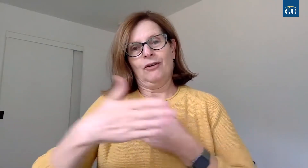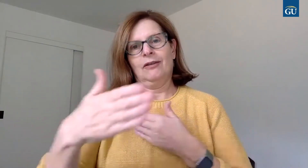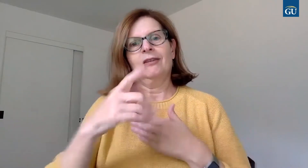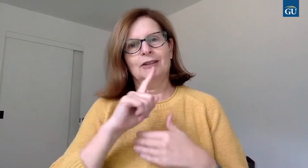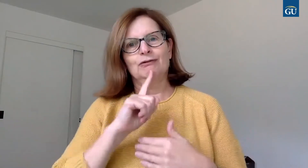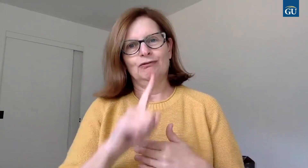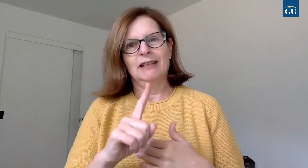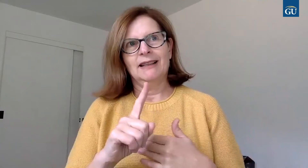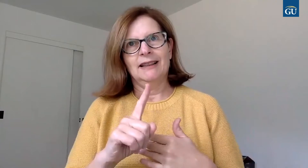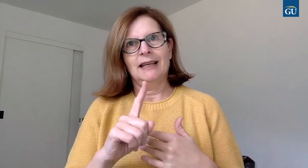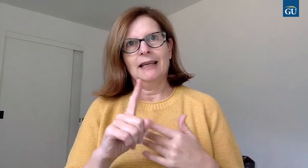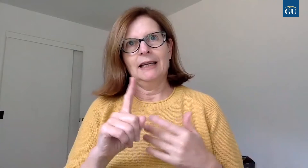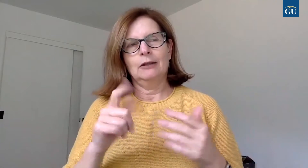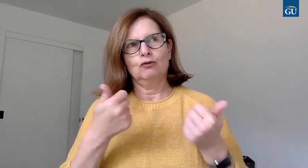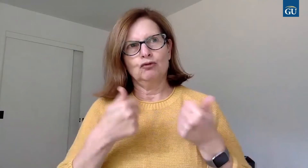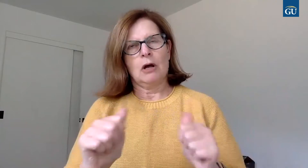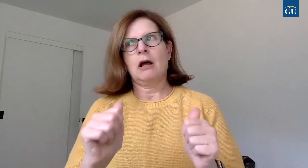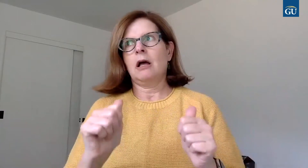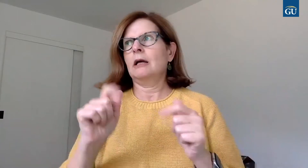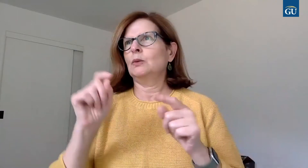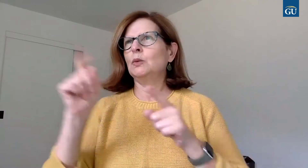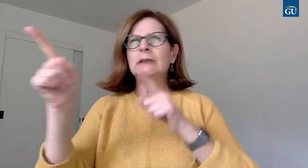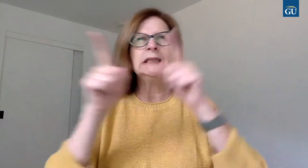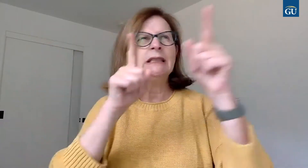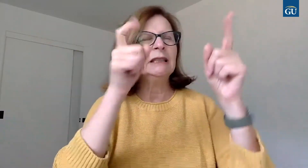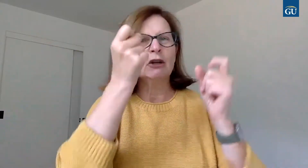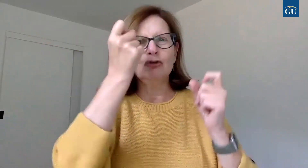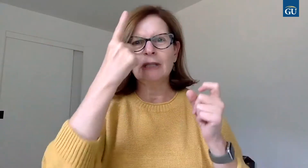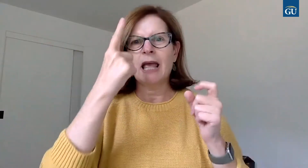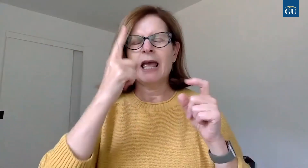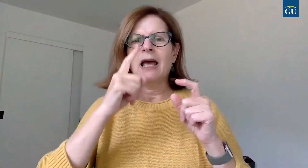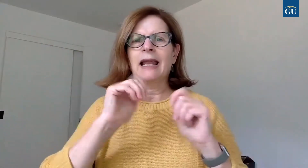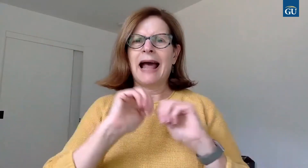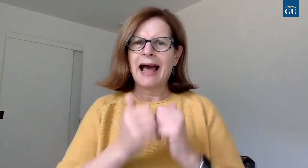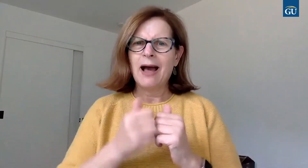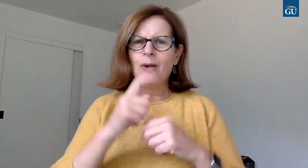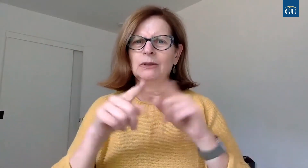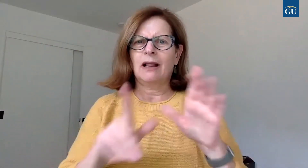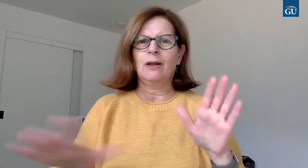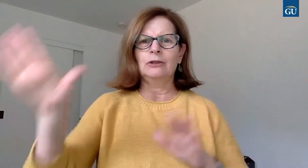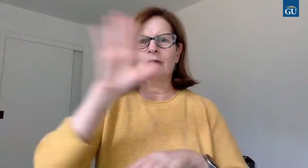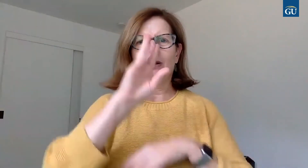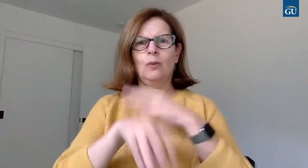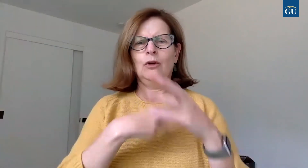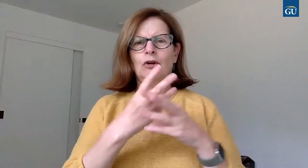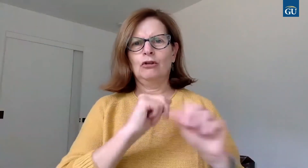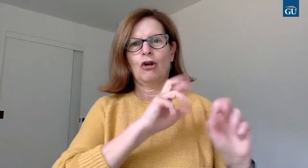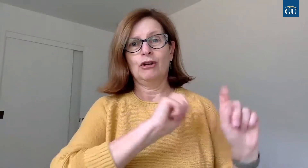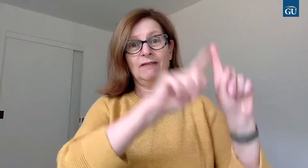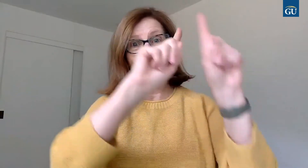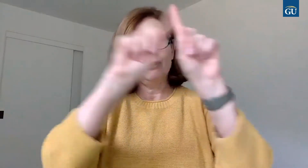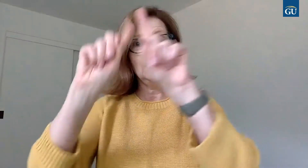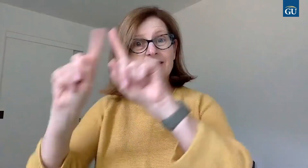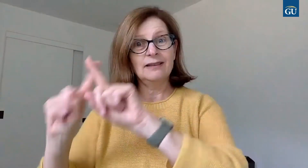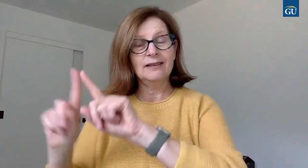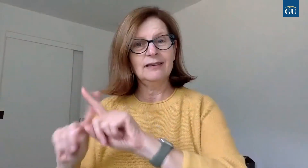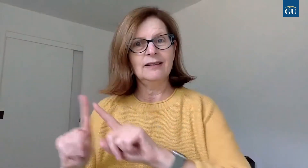small. My work moving forward is really trying to understand the differences of sign languages across the world.